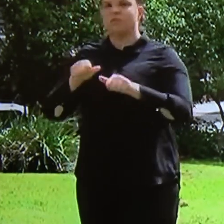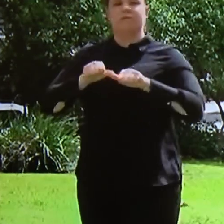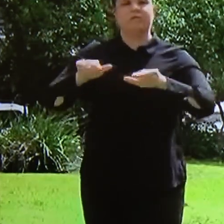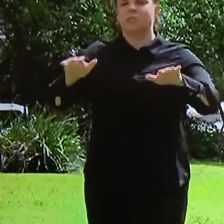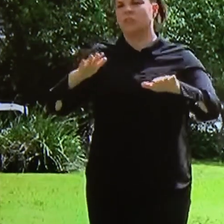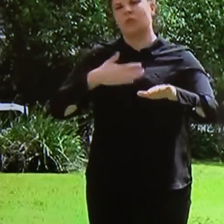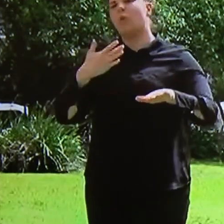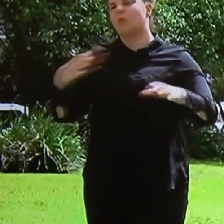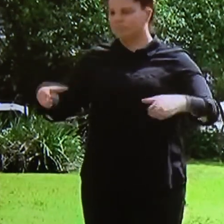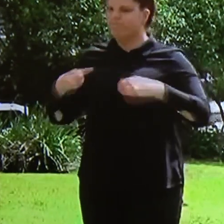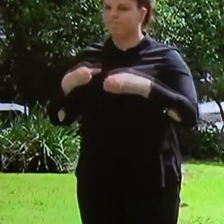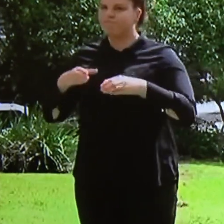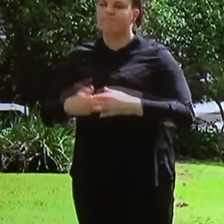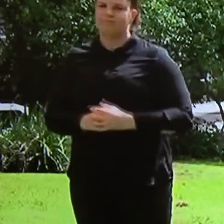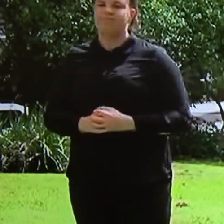those areas.